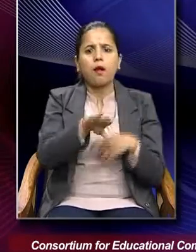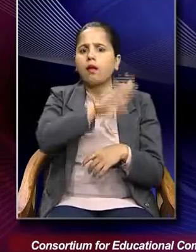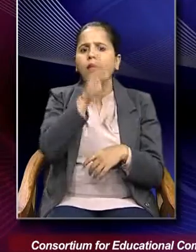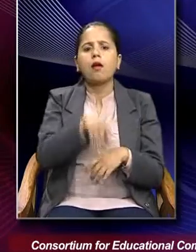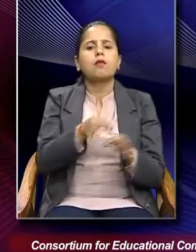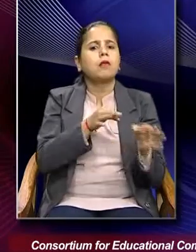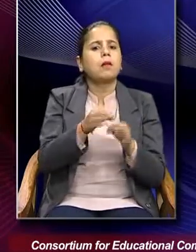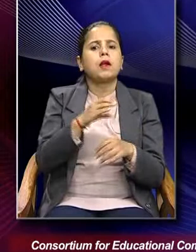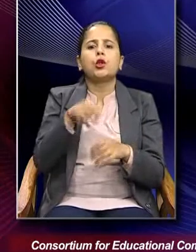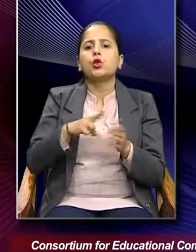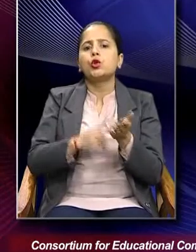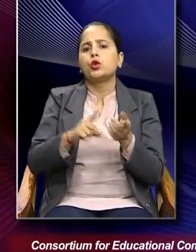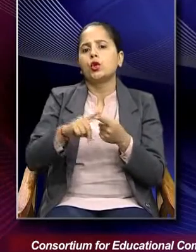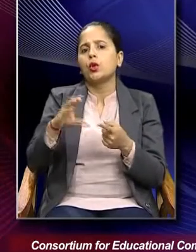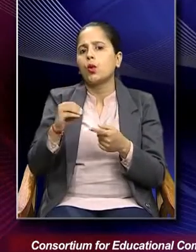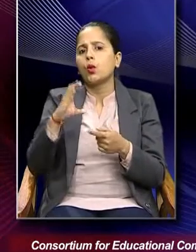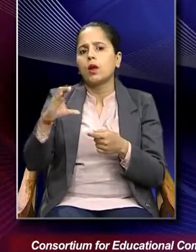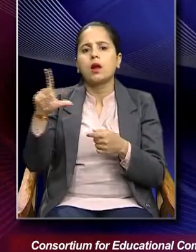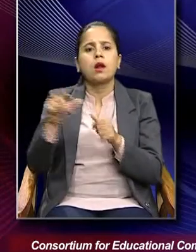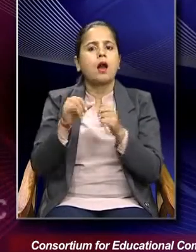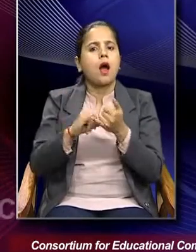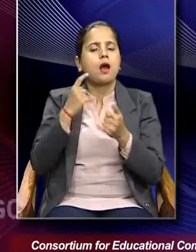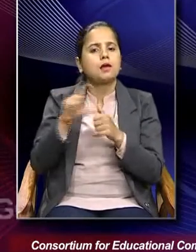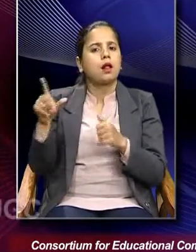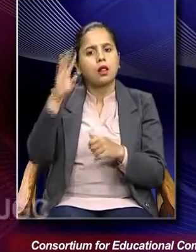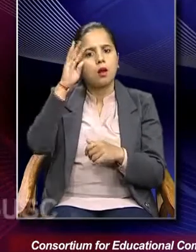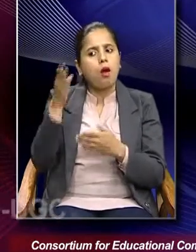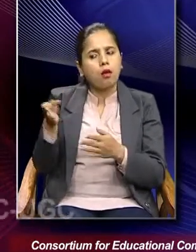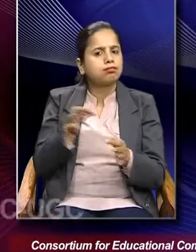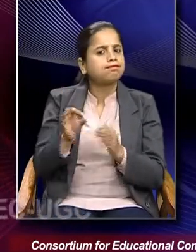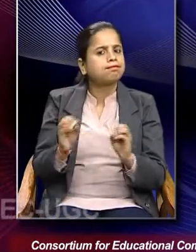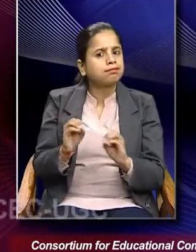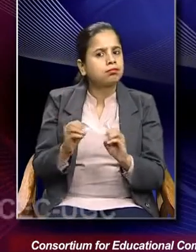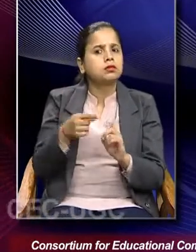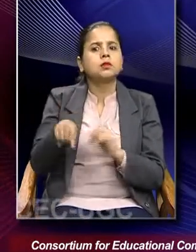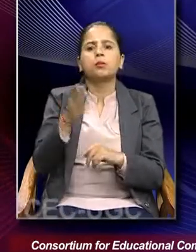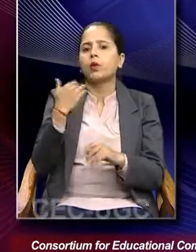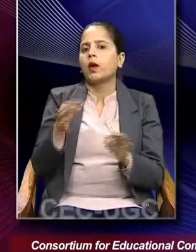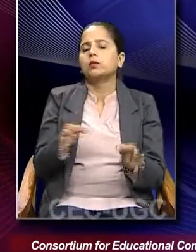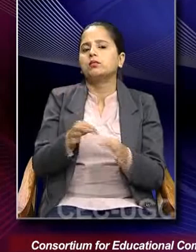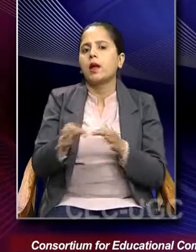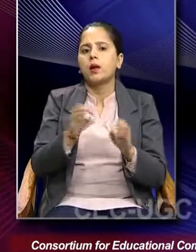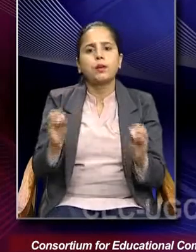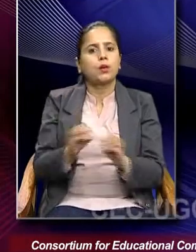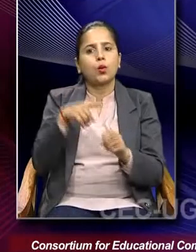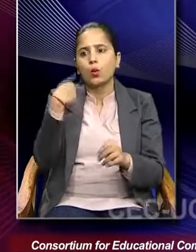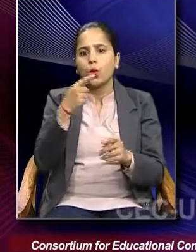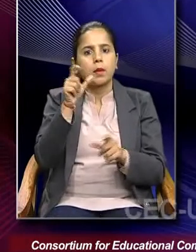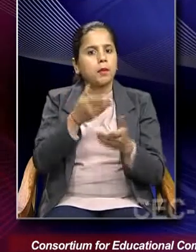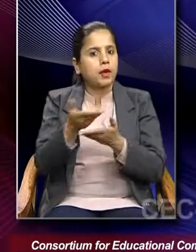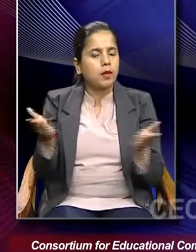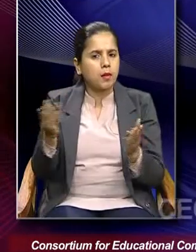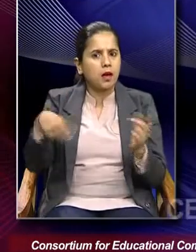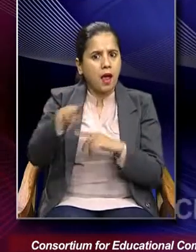new classical economists. So this was something unique which was not explained by those who were